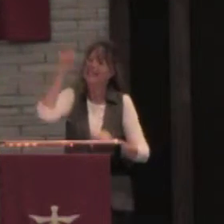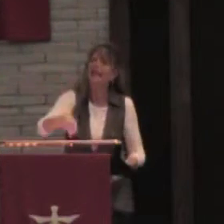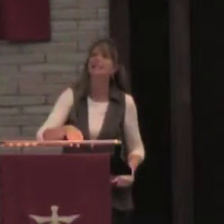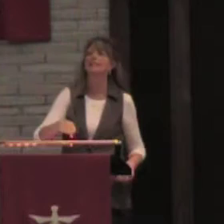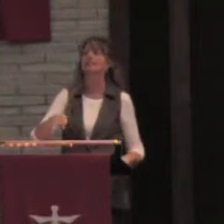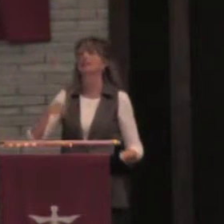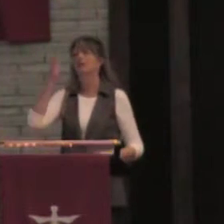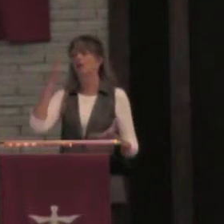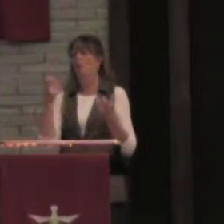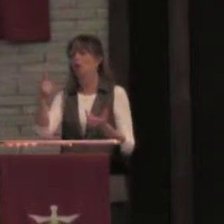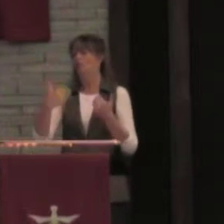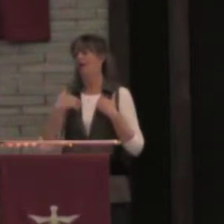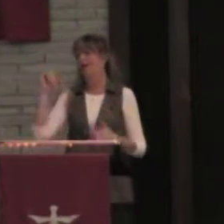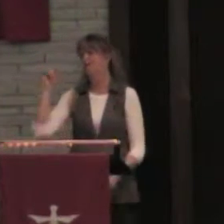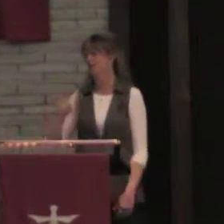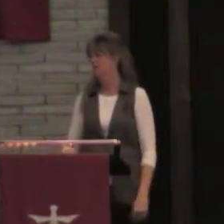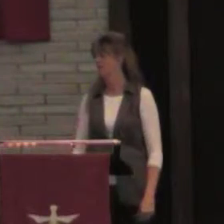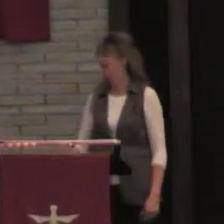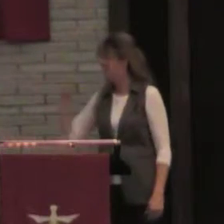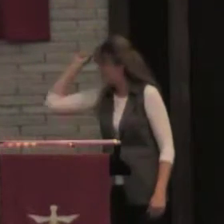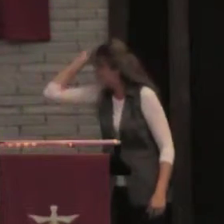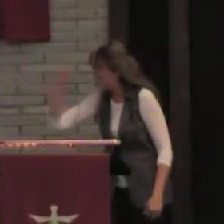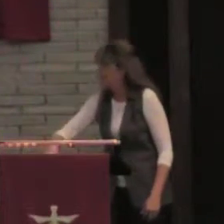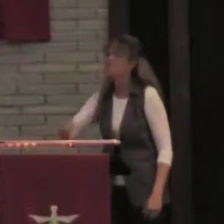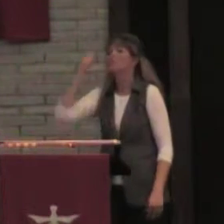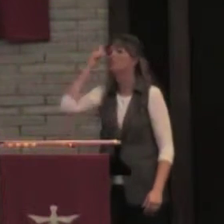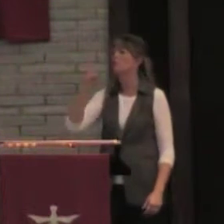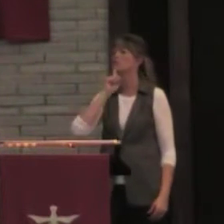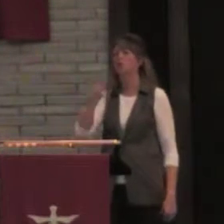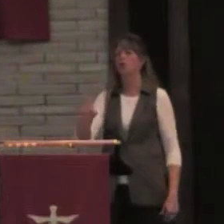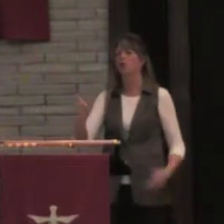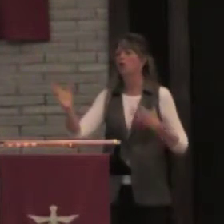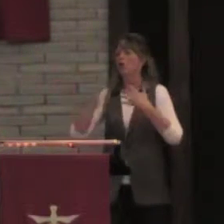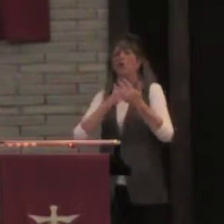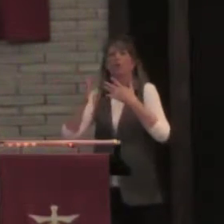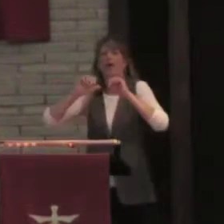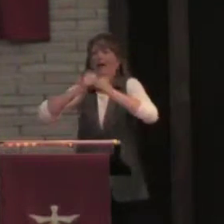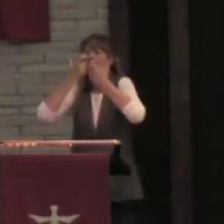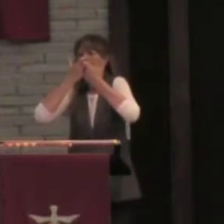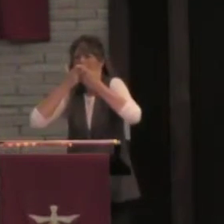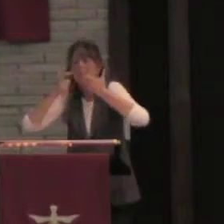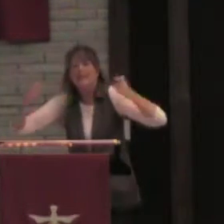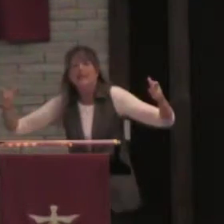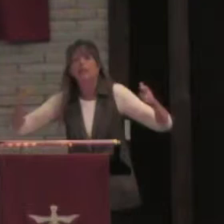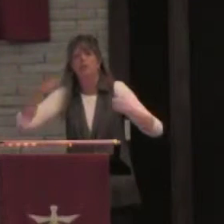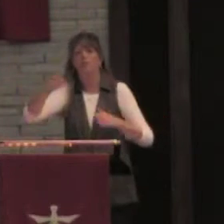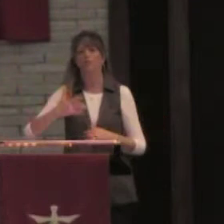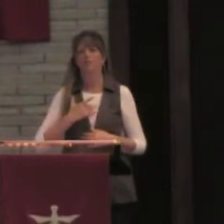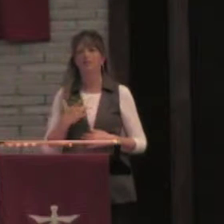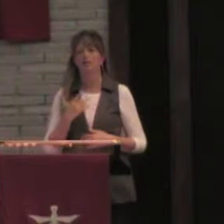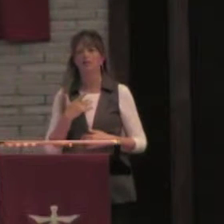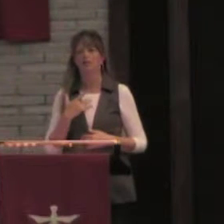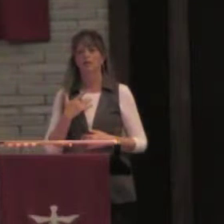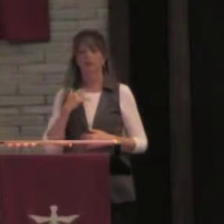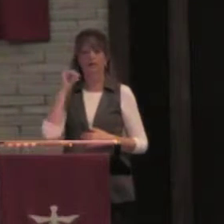So the desire of your heart, yes, God wants you to have that. Yes, absolutely. It doesn't matter how big you feel it is.